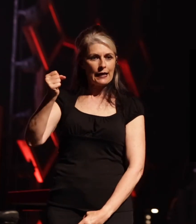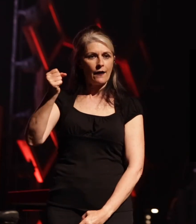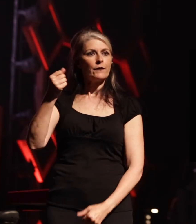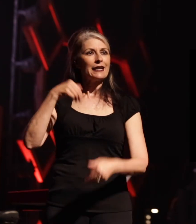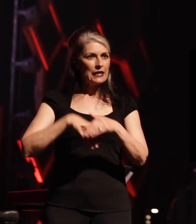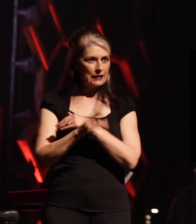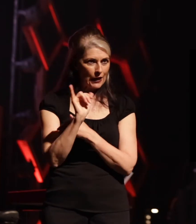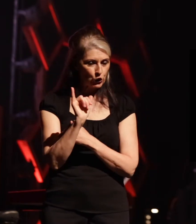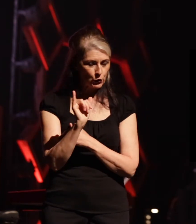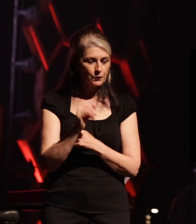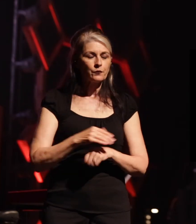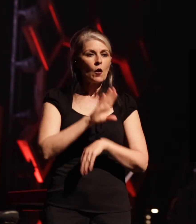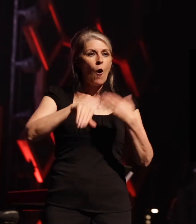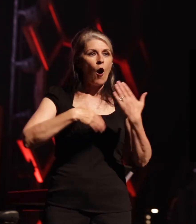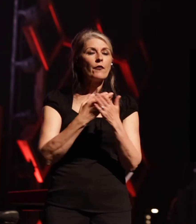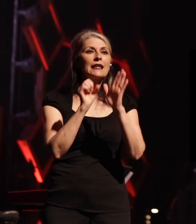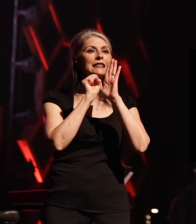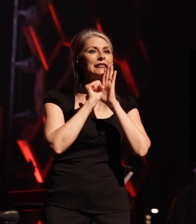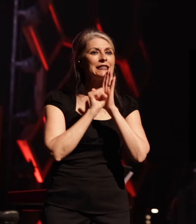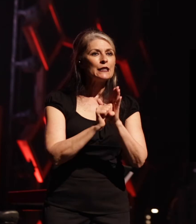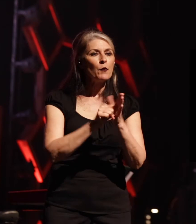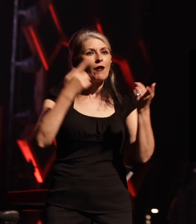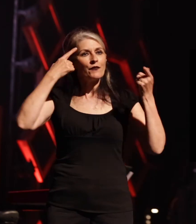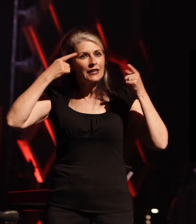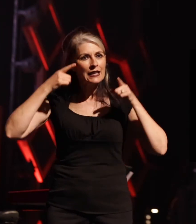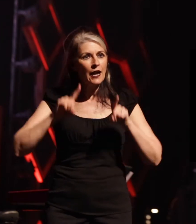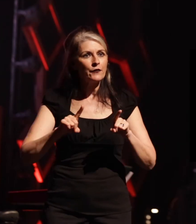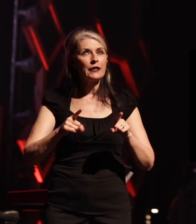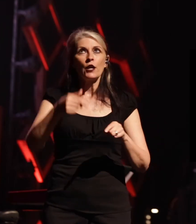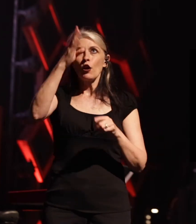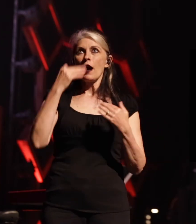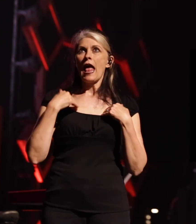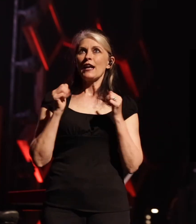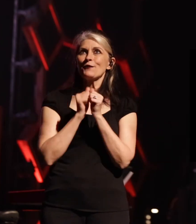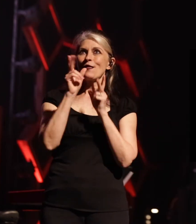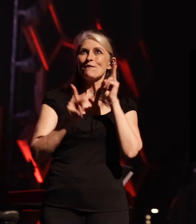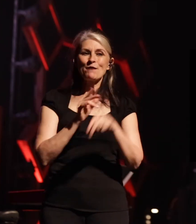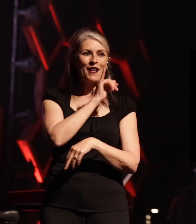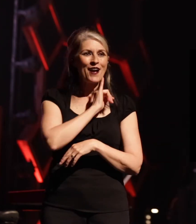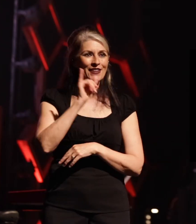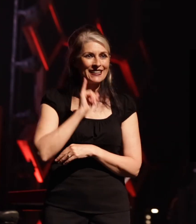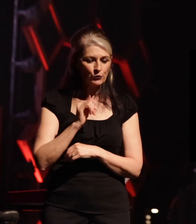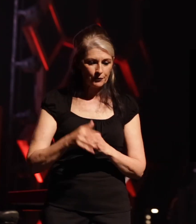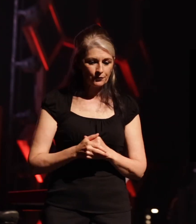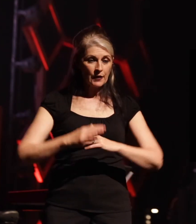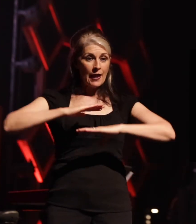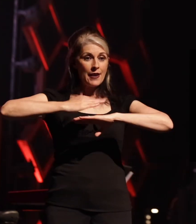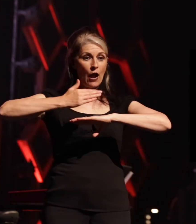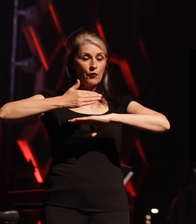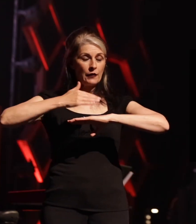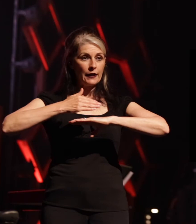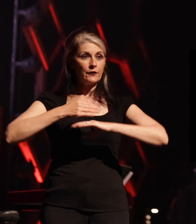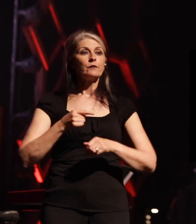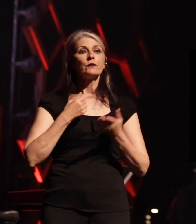of this would just be a symbol of the covenant that God made with the people of Israel. The lid of the ark was called the atonement cover or the